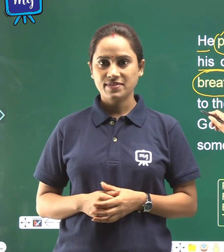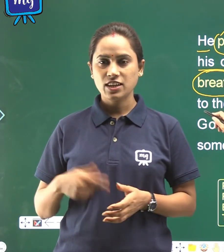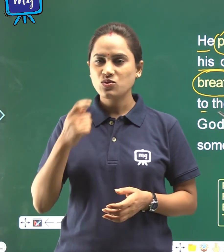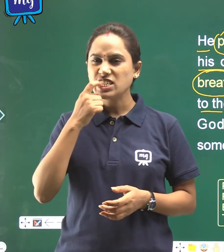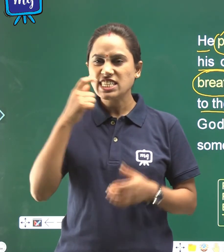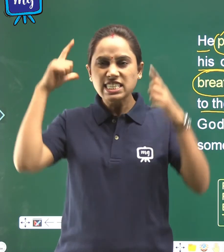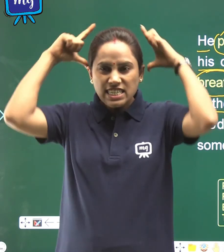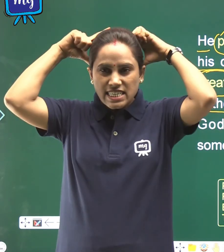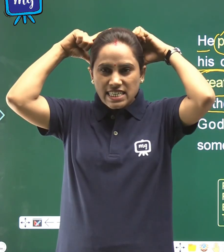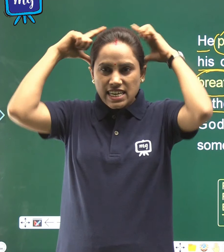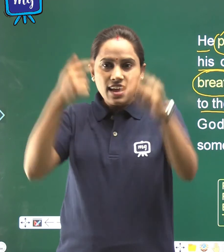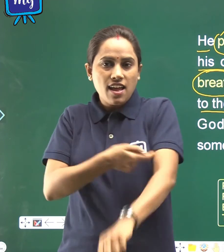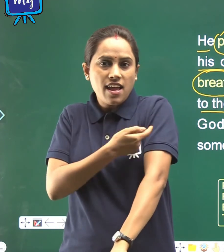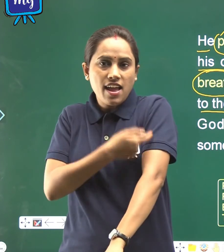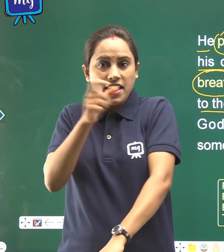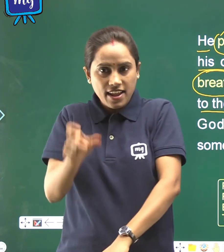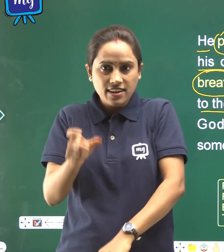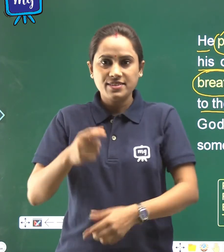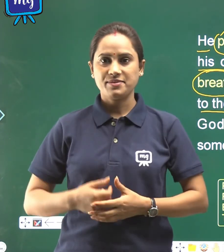the nurse.